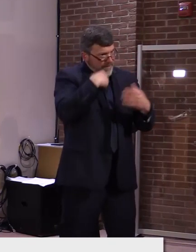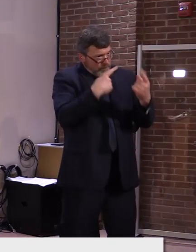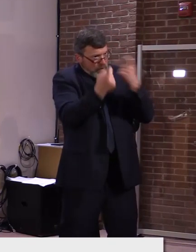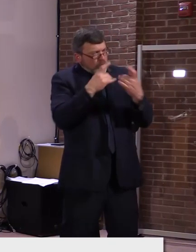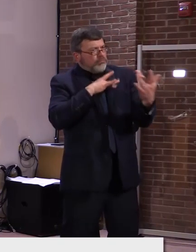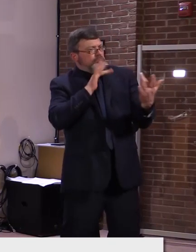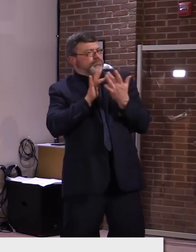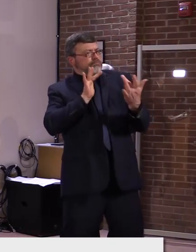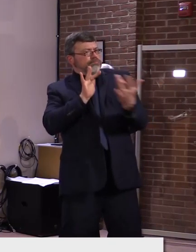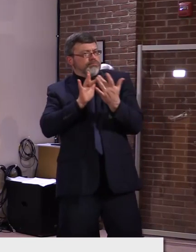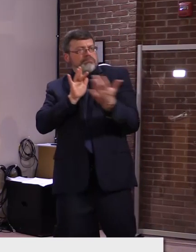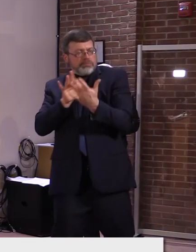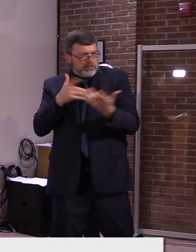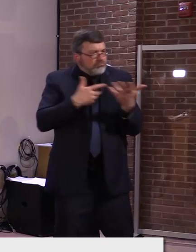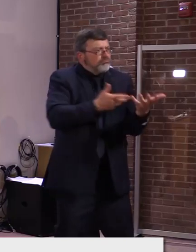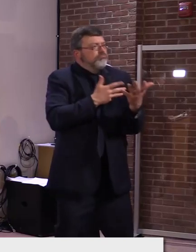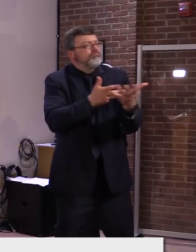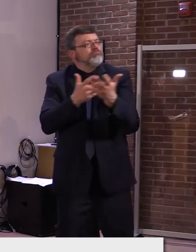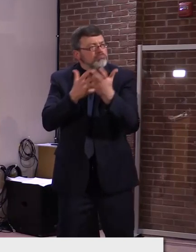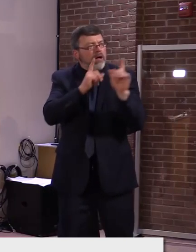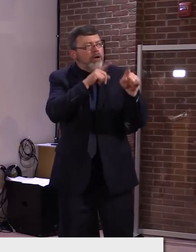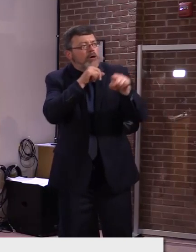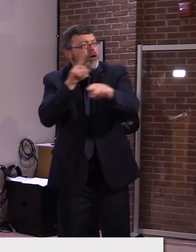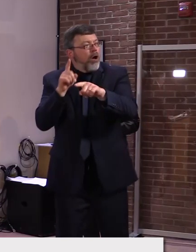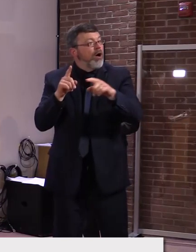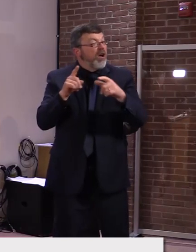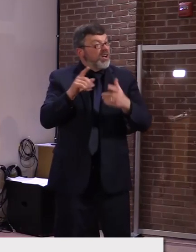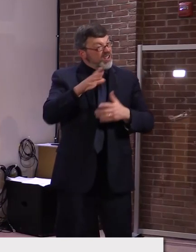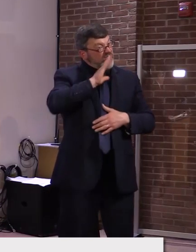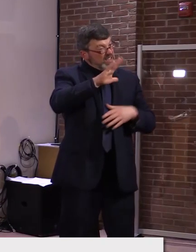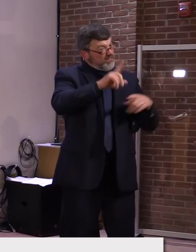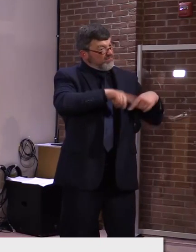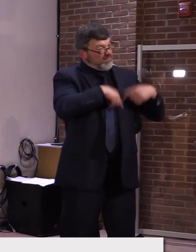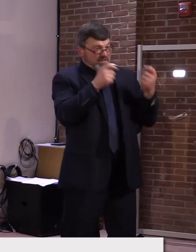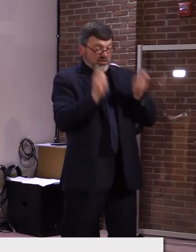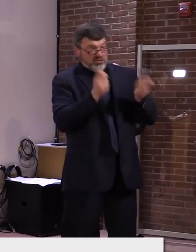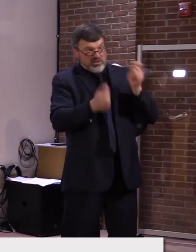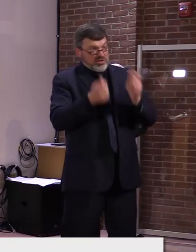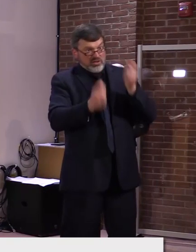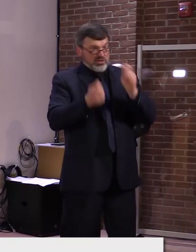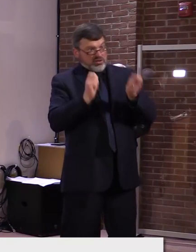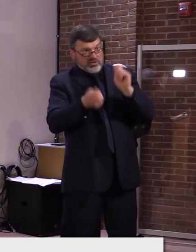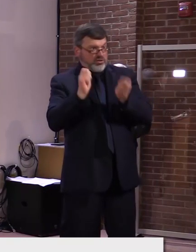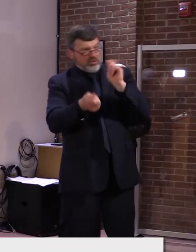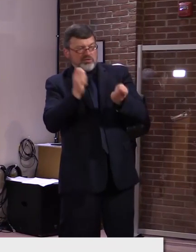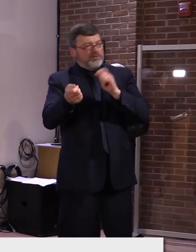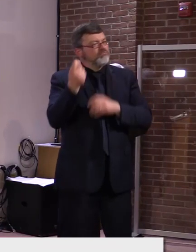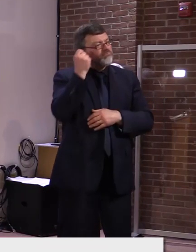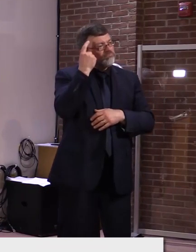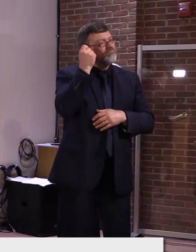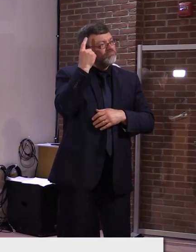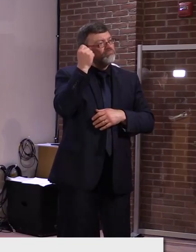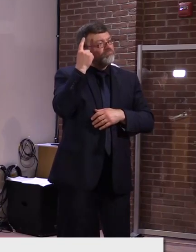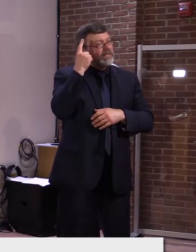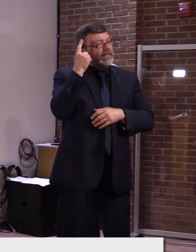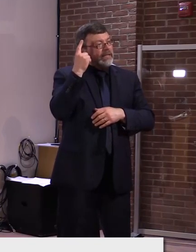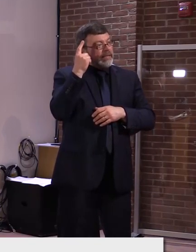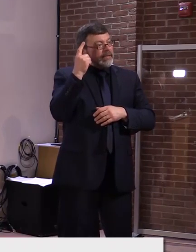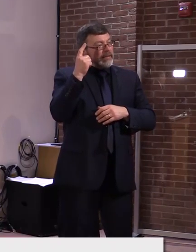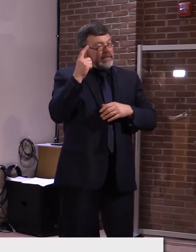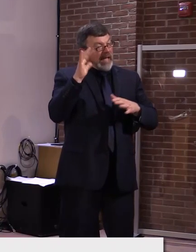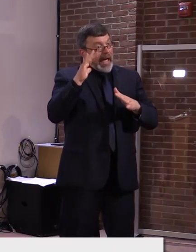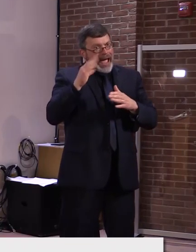of transition in our pandemic response, but we've worked through far more complex issues previously. So I'm very confident the